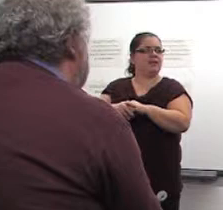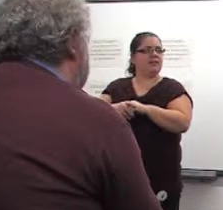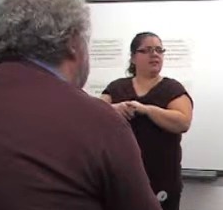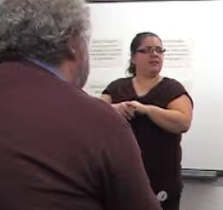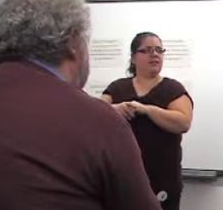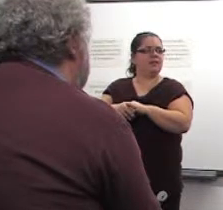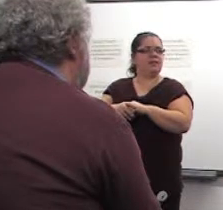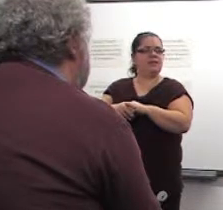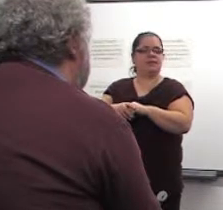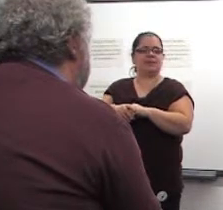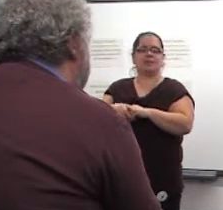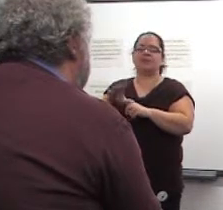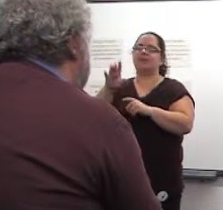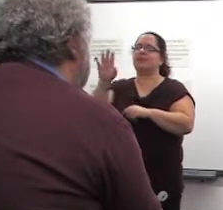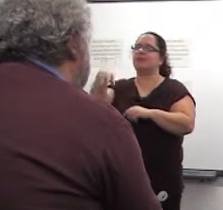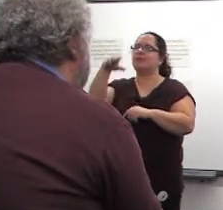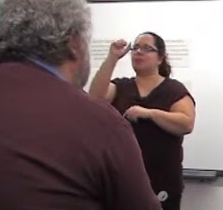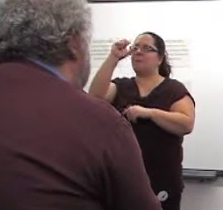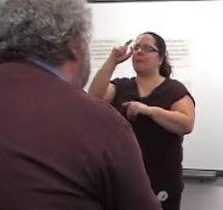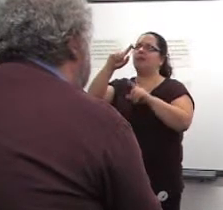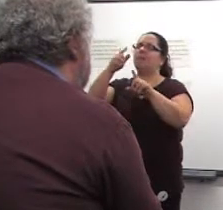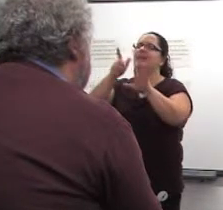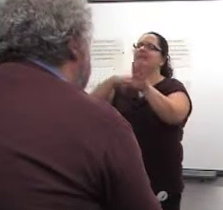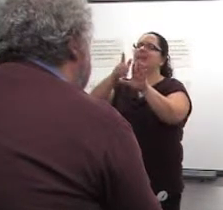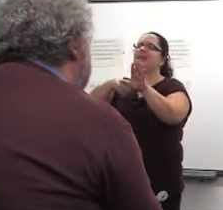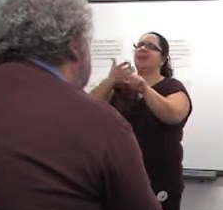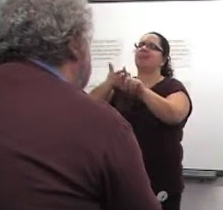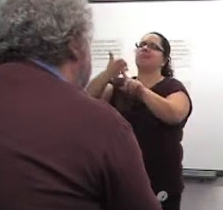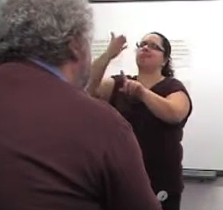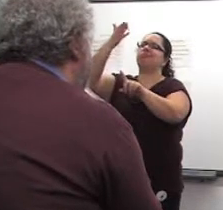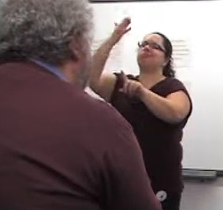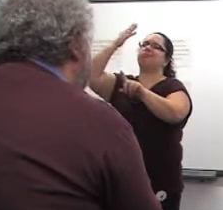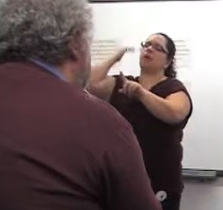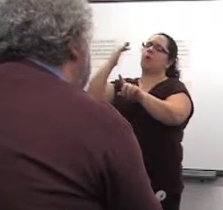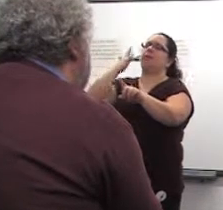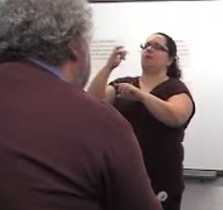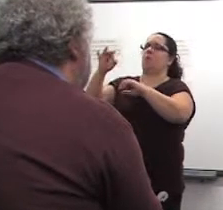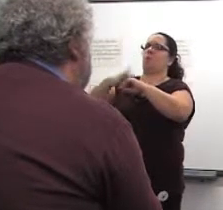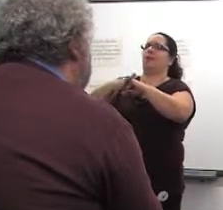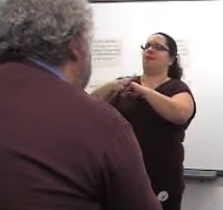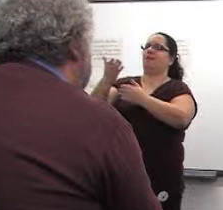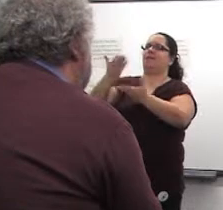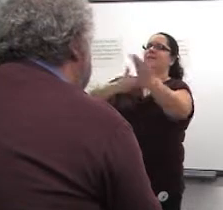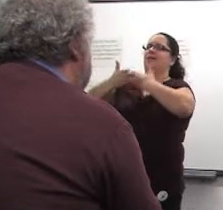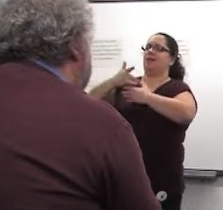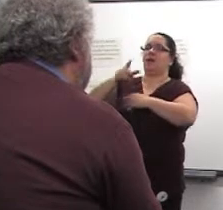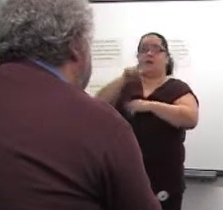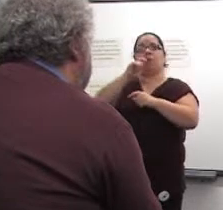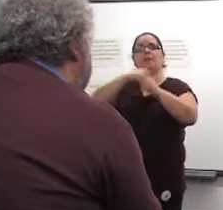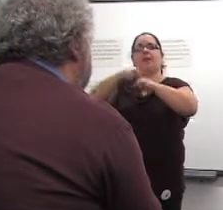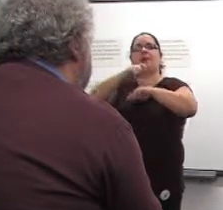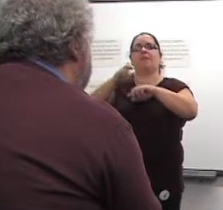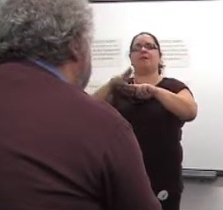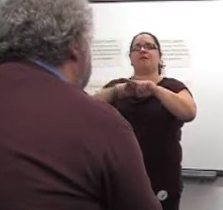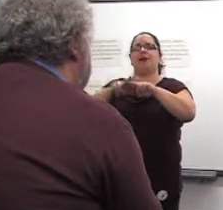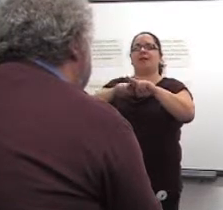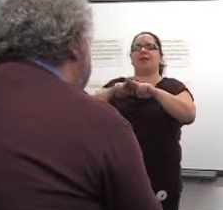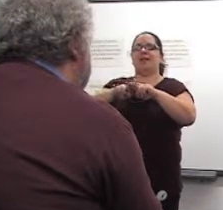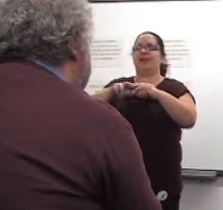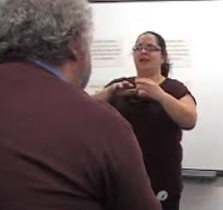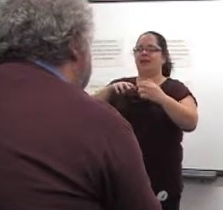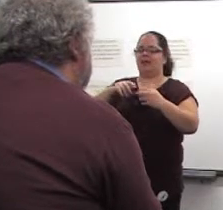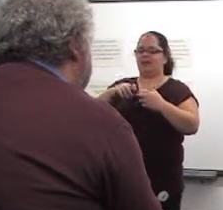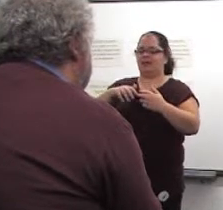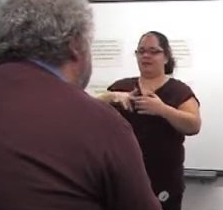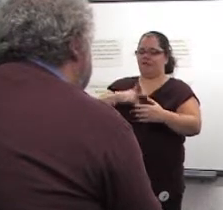the announcement all those years ago from his wife that he was to be a father. That turbulently mixed feeling of